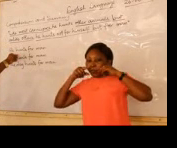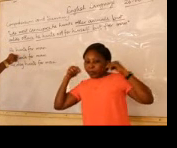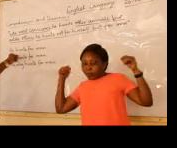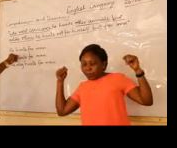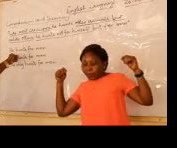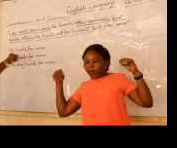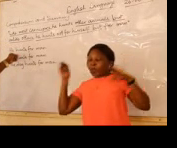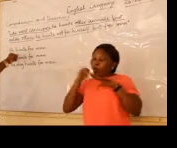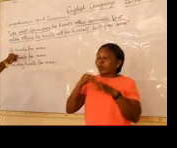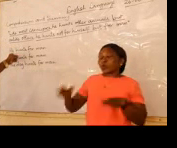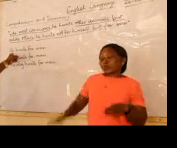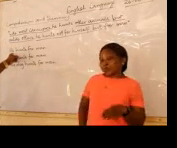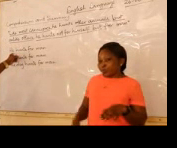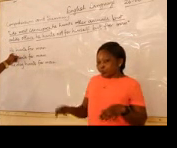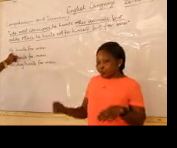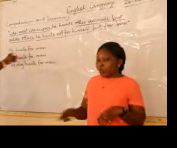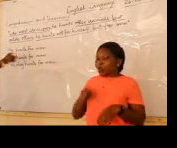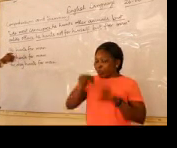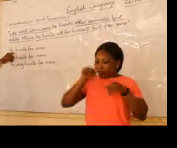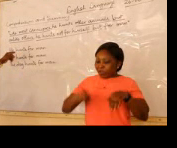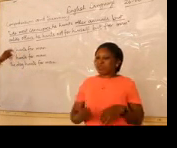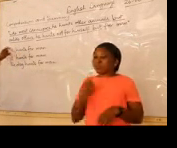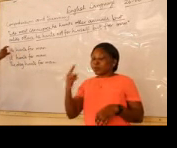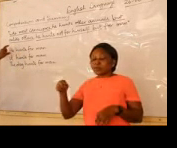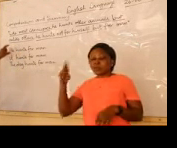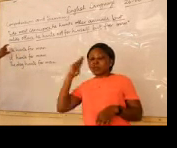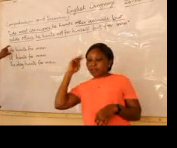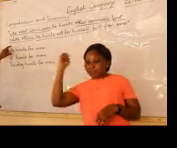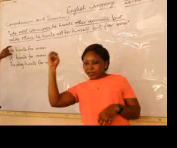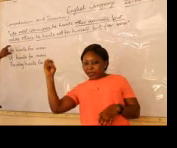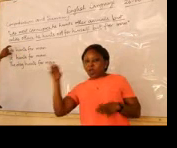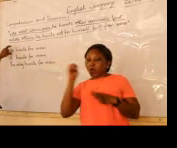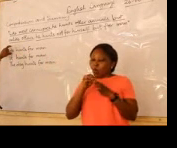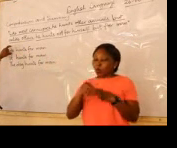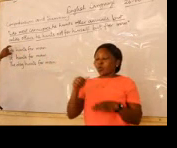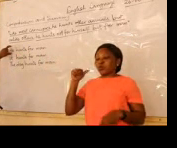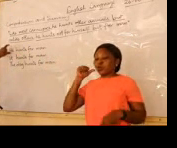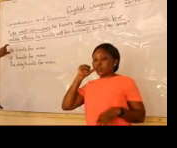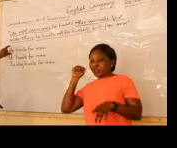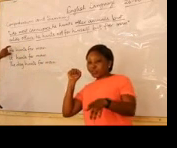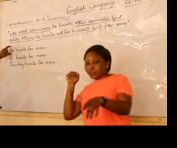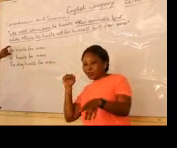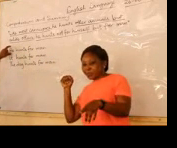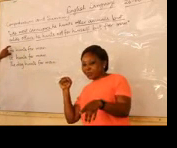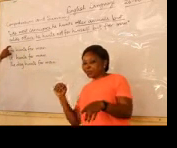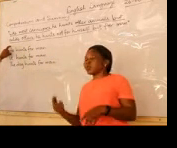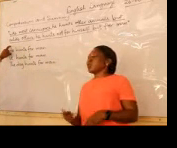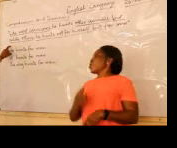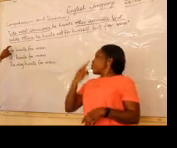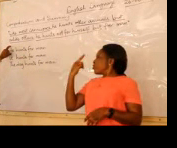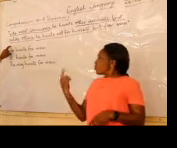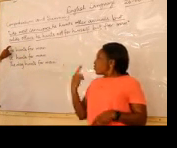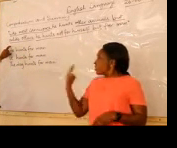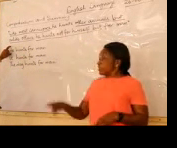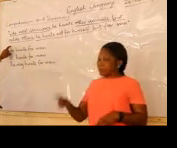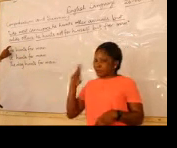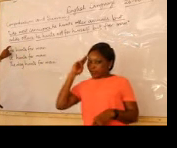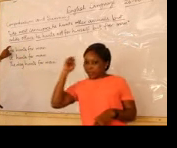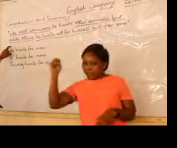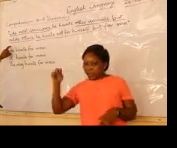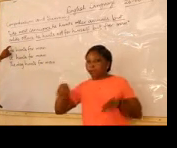she for the pet. So using he does not make your answer